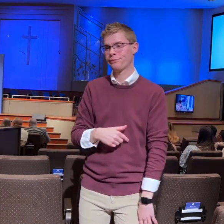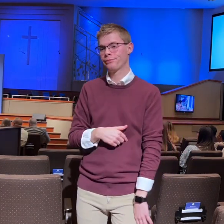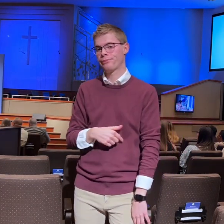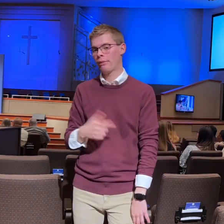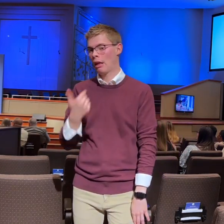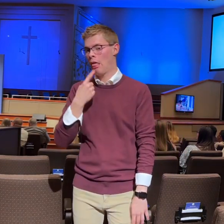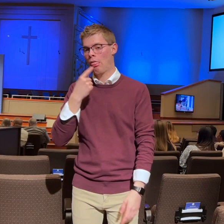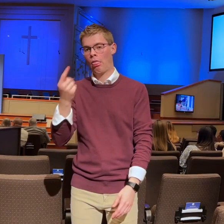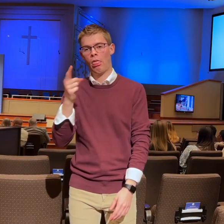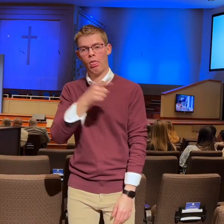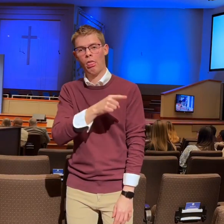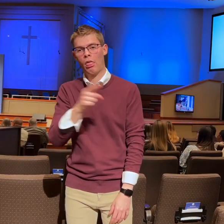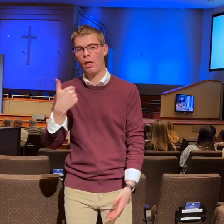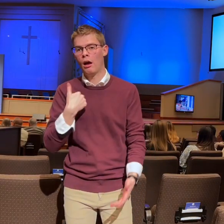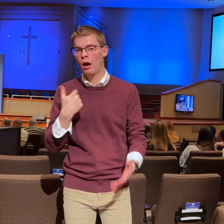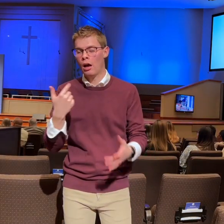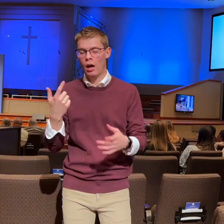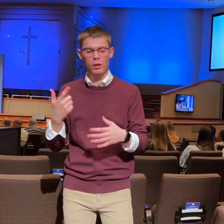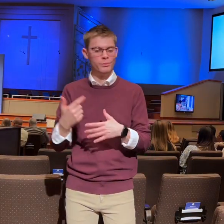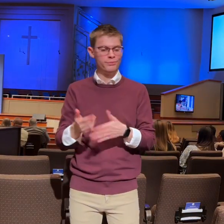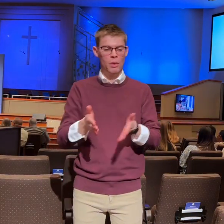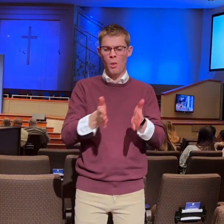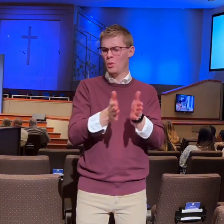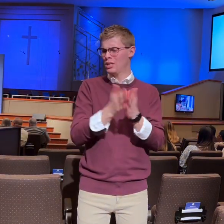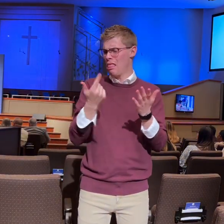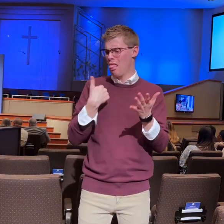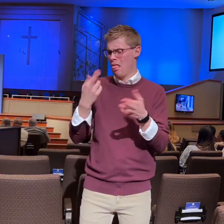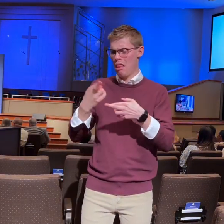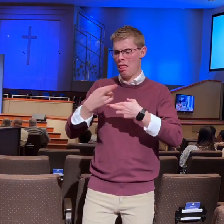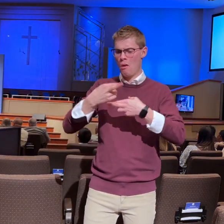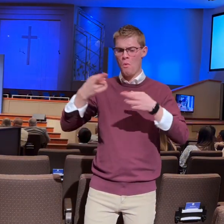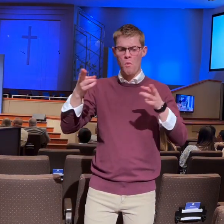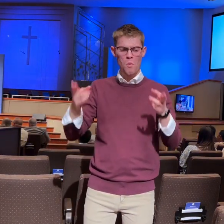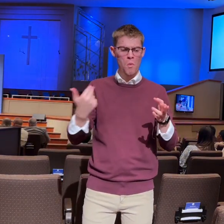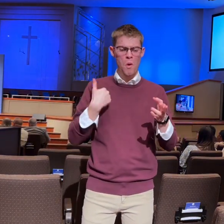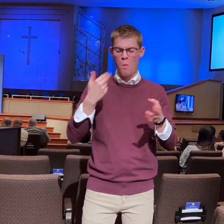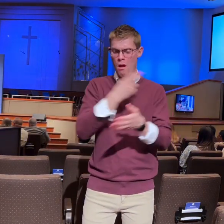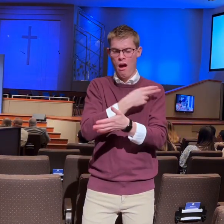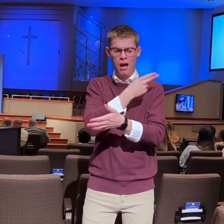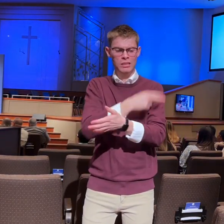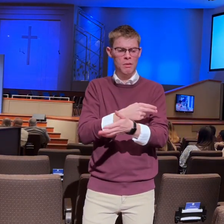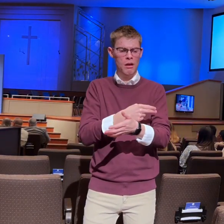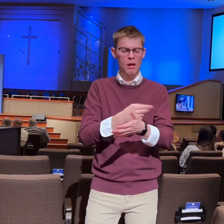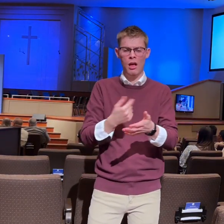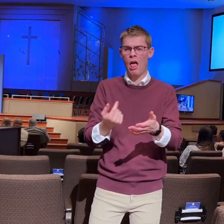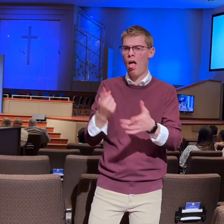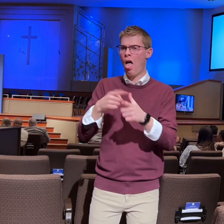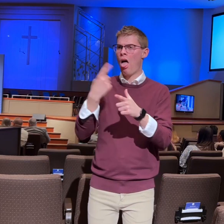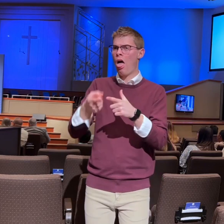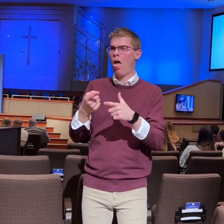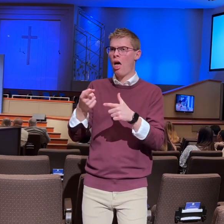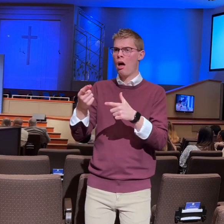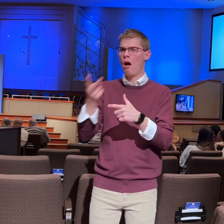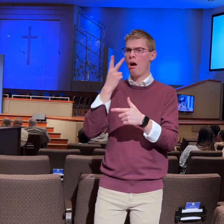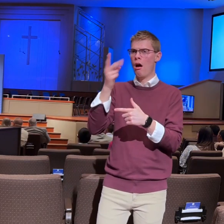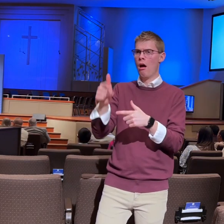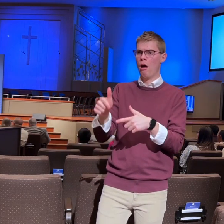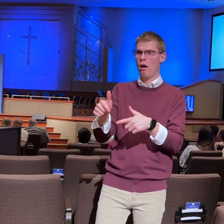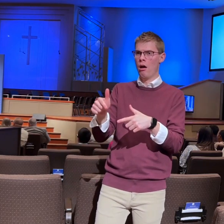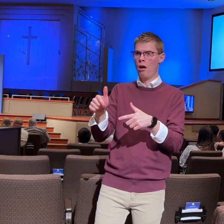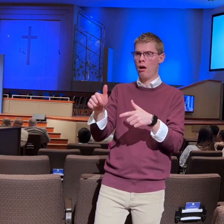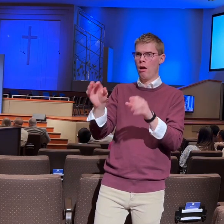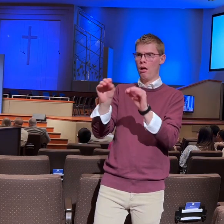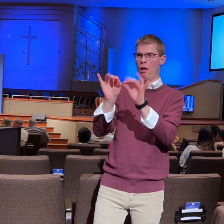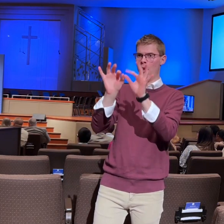room, so cold and the nurse was so loud and then all of a sudden I looked at the end of the bed and there was a glowing